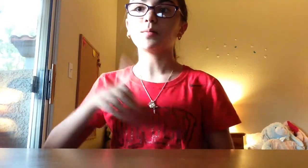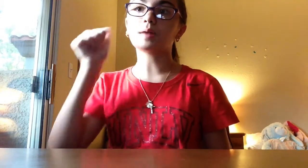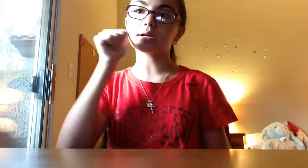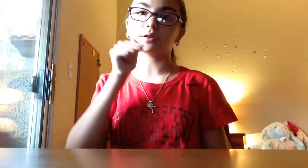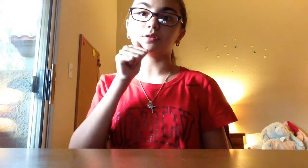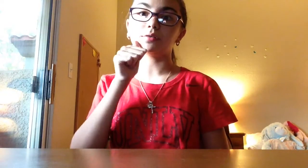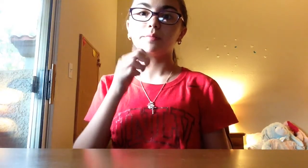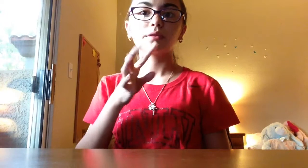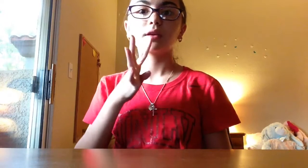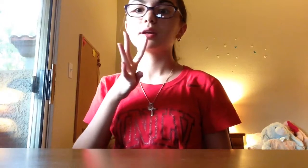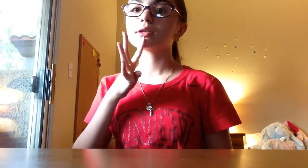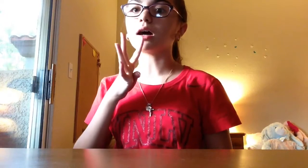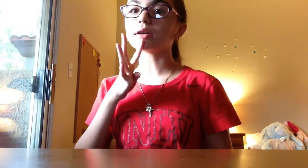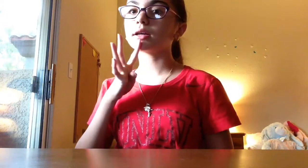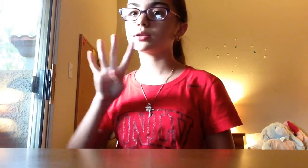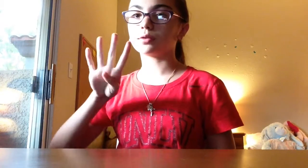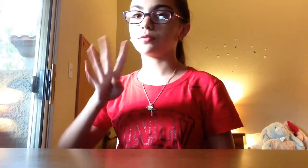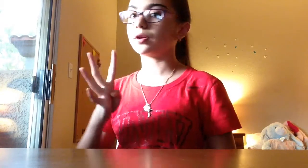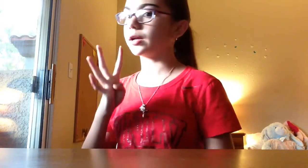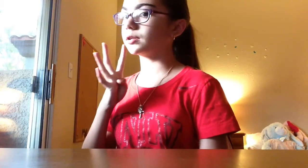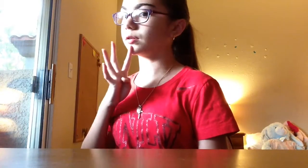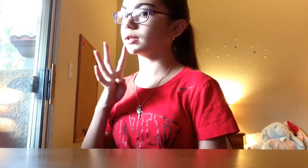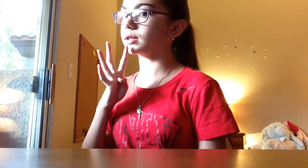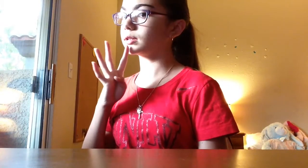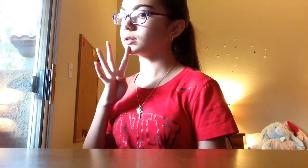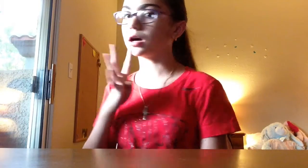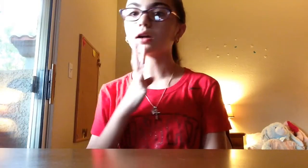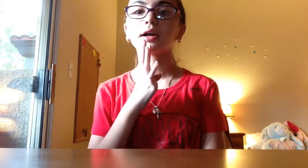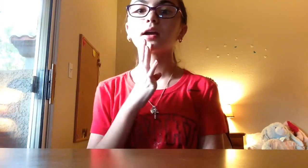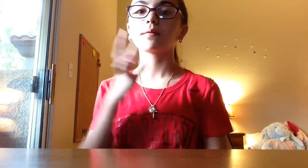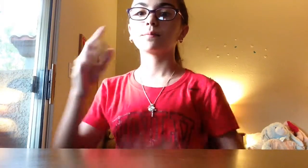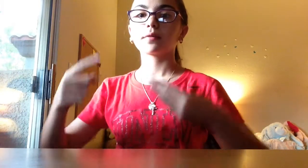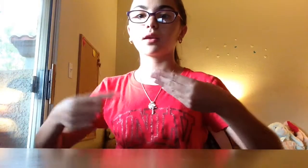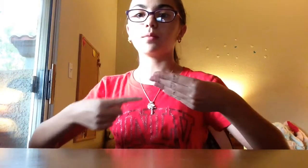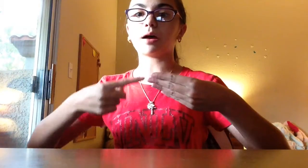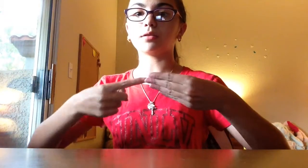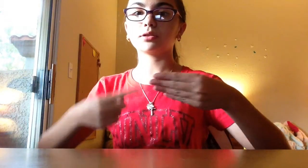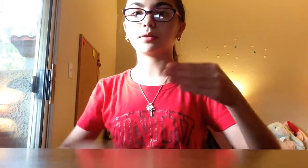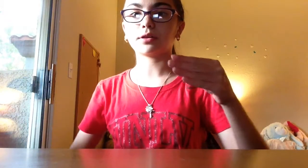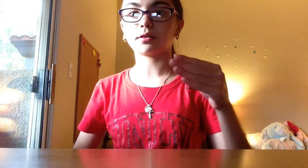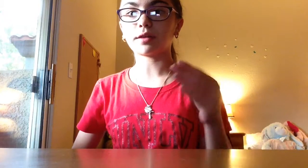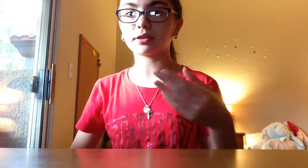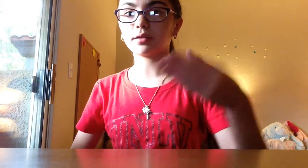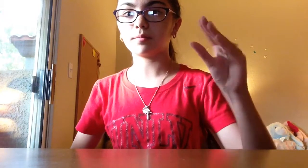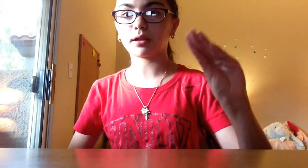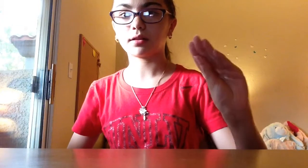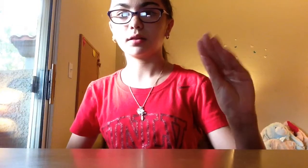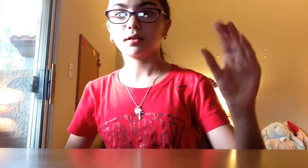my girl. Talking, so with the forehand, you go like this. Talking about, so with your left hand, make